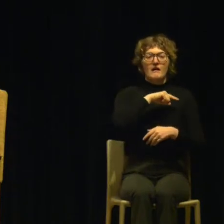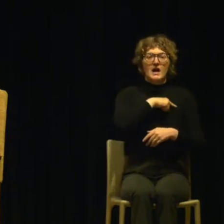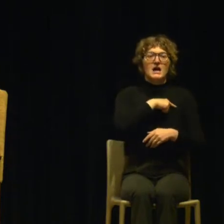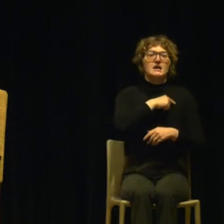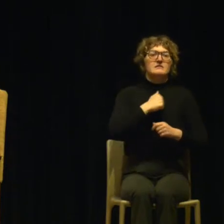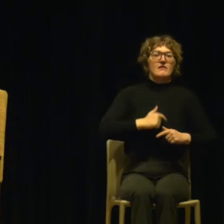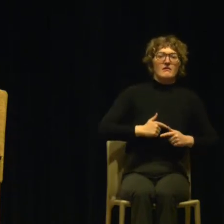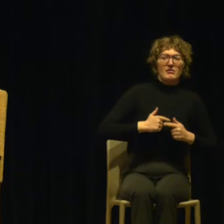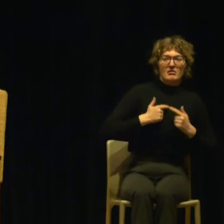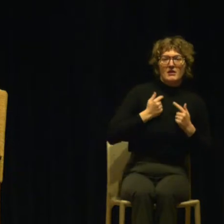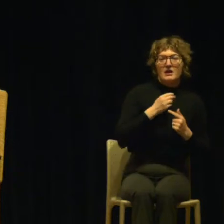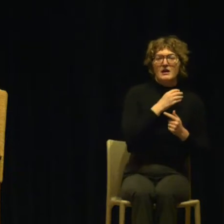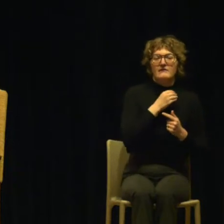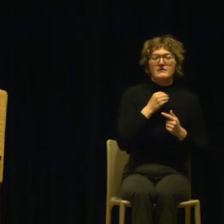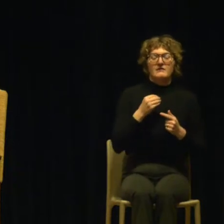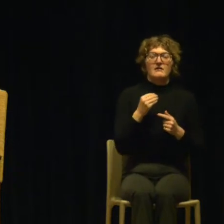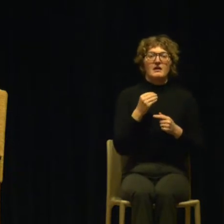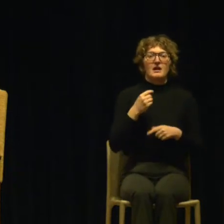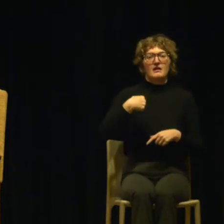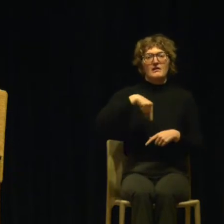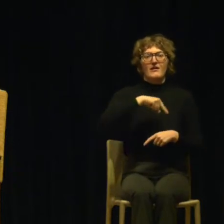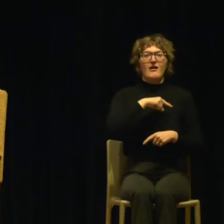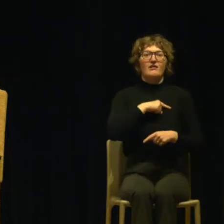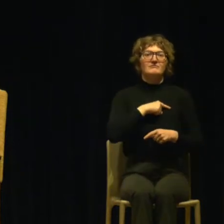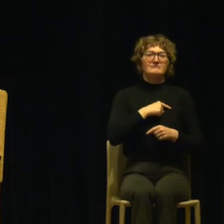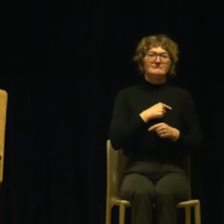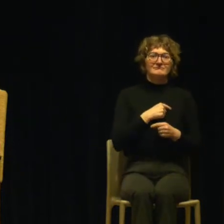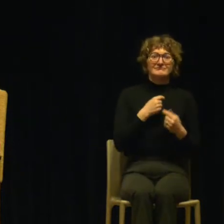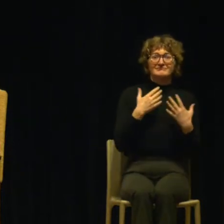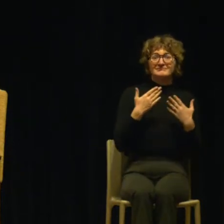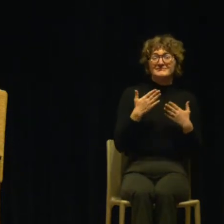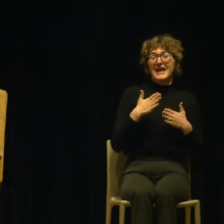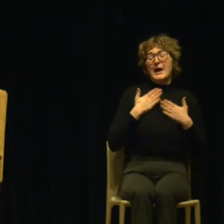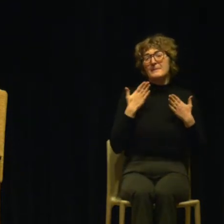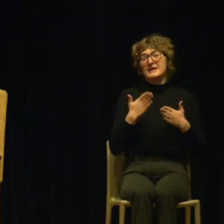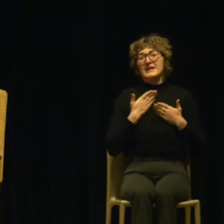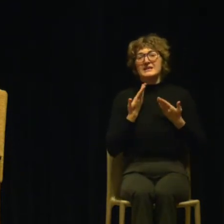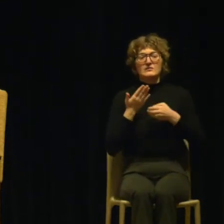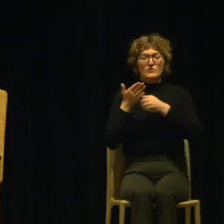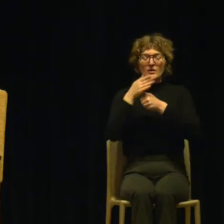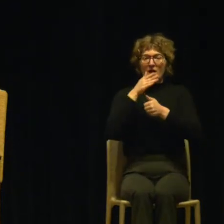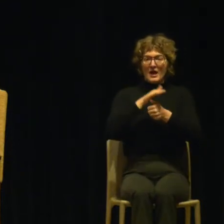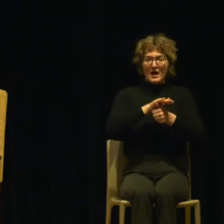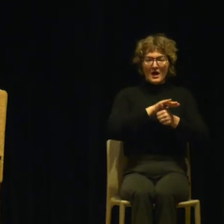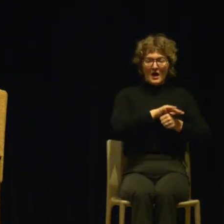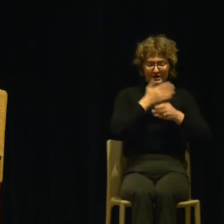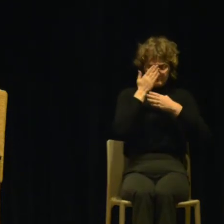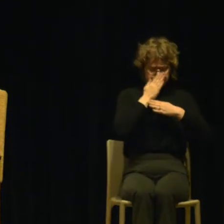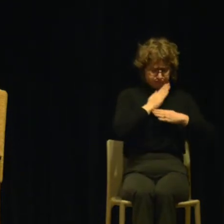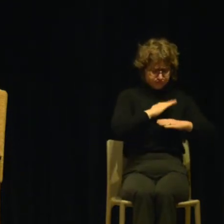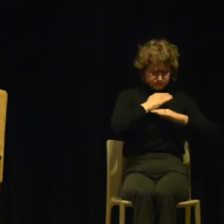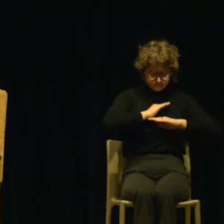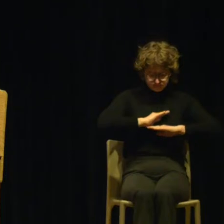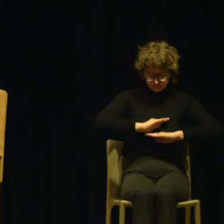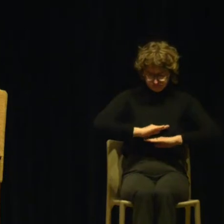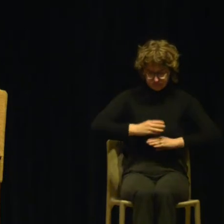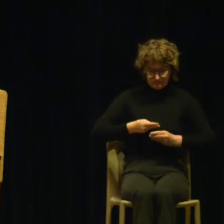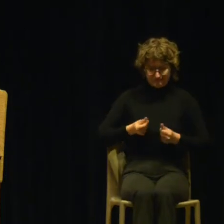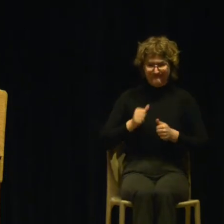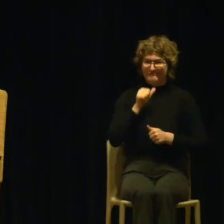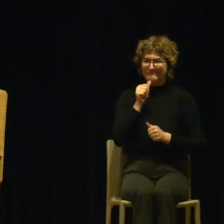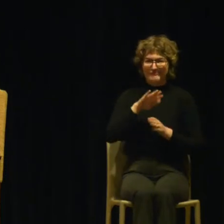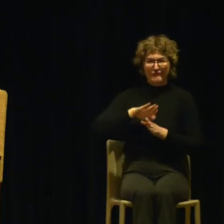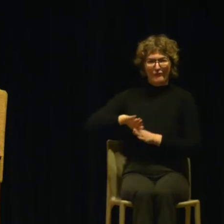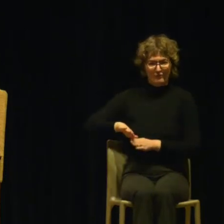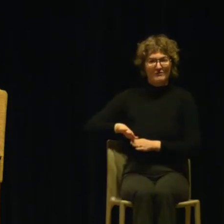our lives and our well-being, is because we mask it. We don't deal with it. Let me just say that there